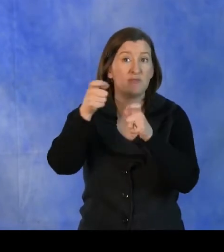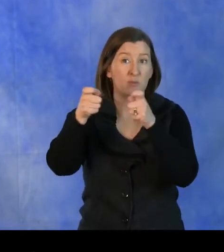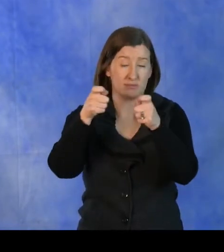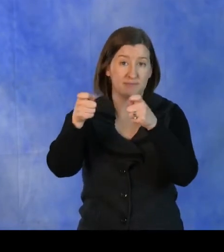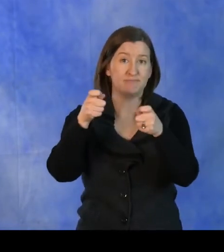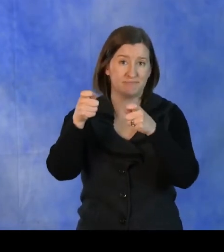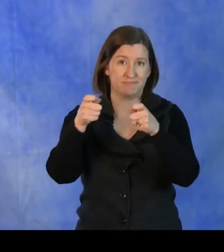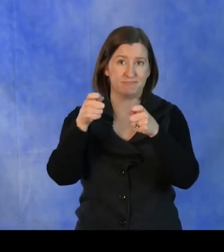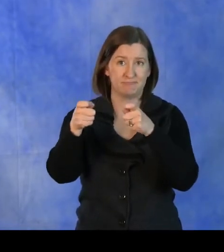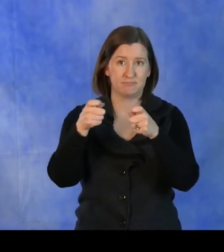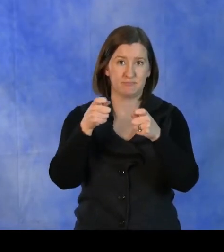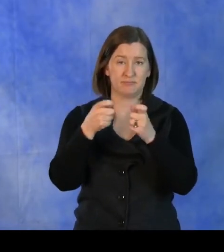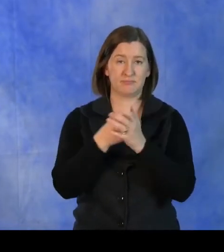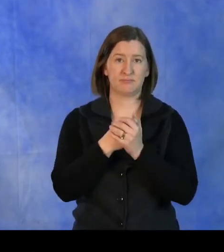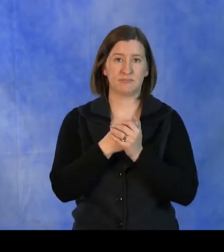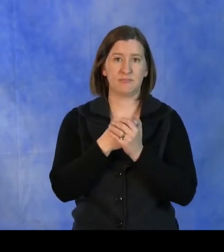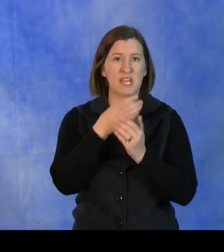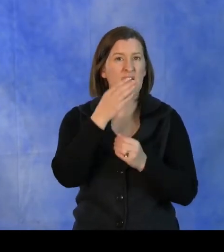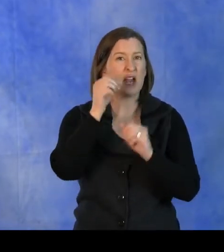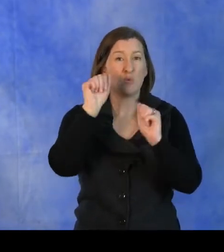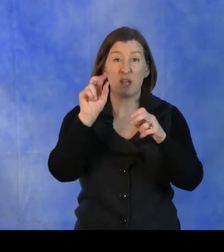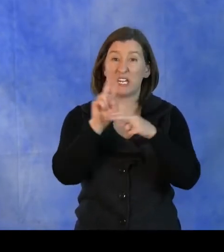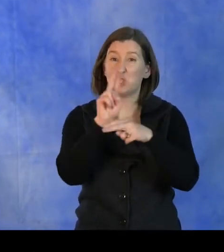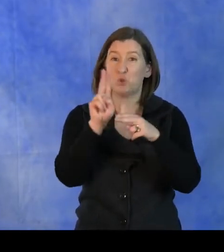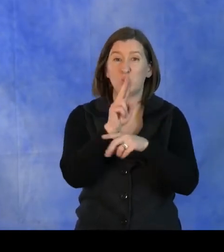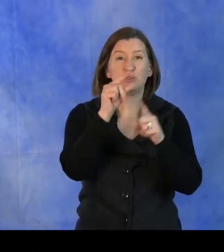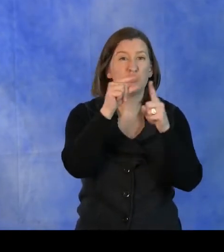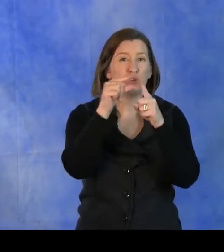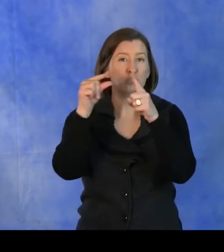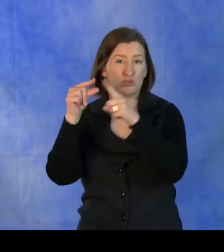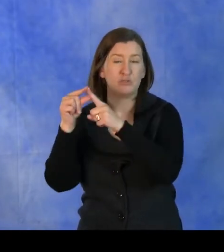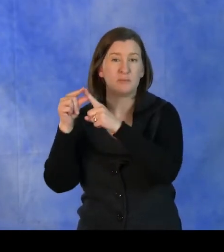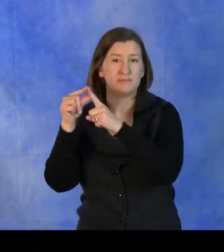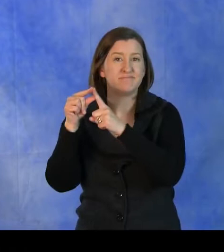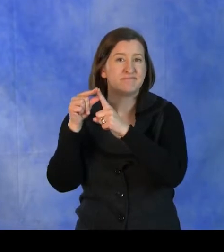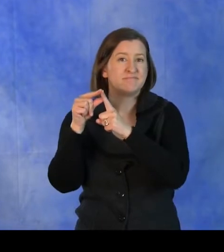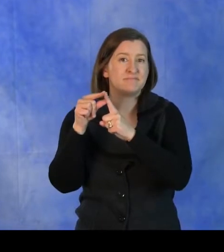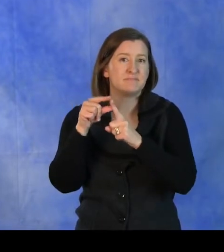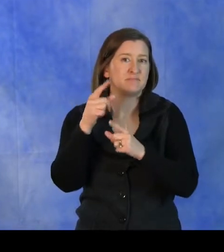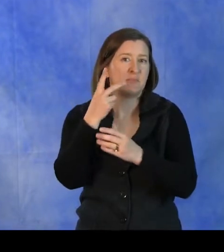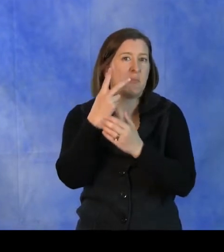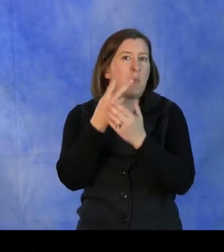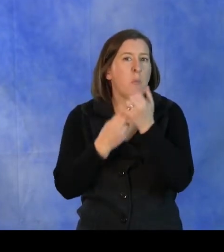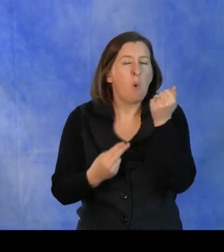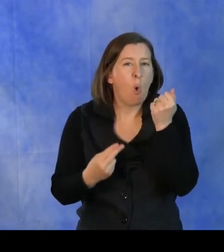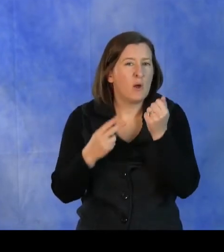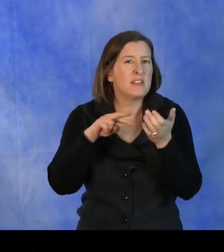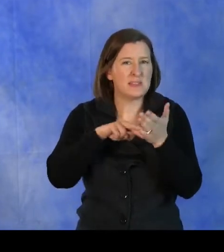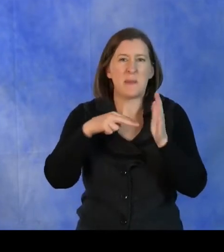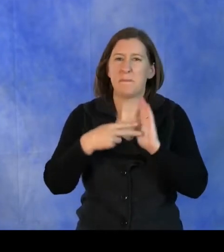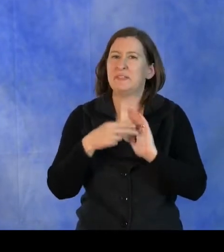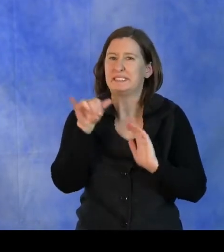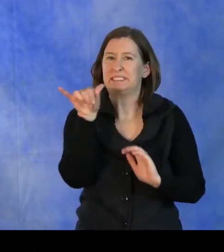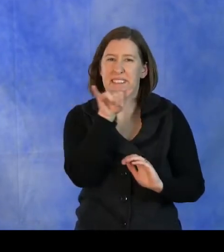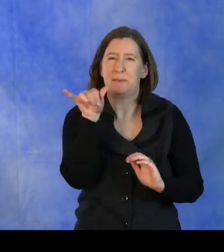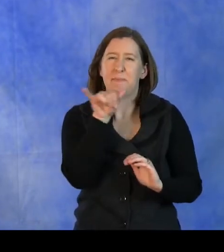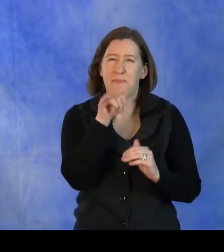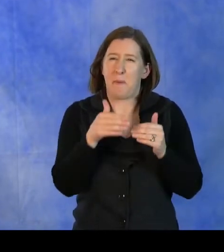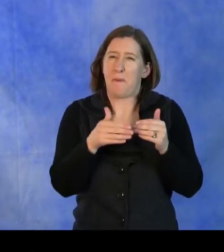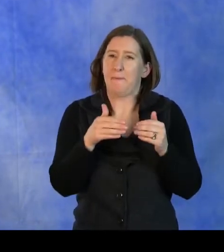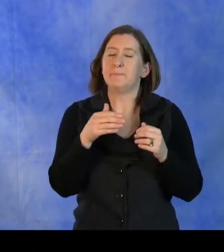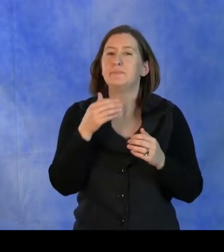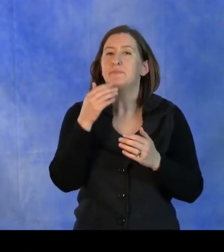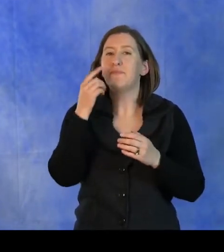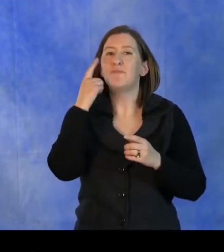Really, EF is the foundation for self-regulation. And you can use those terms. They